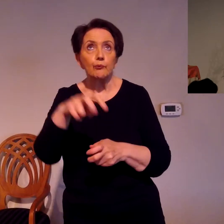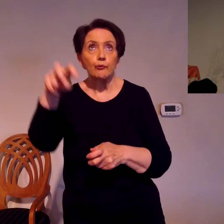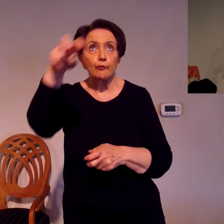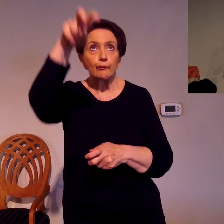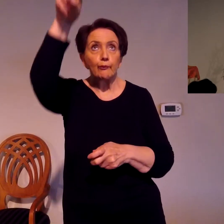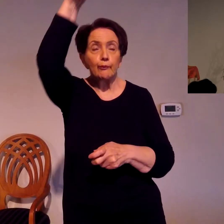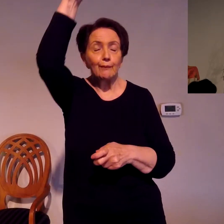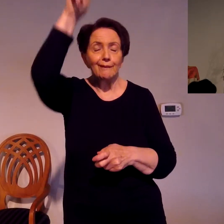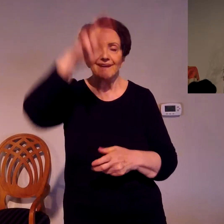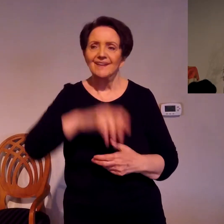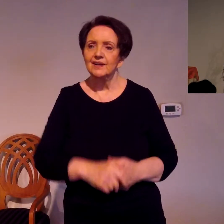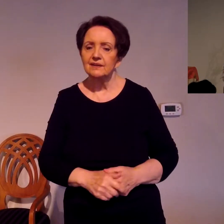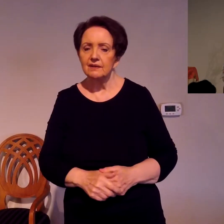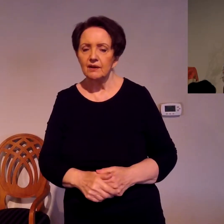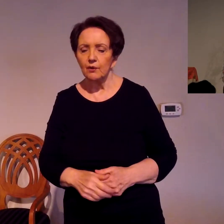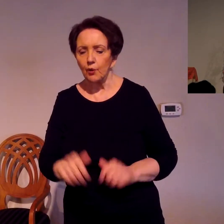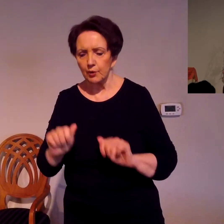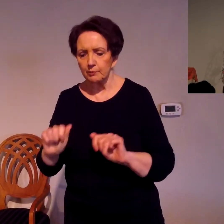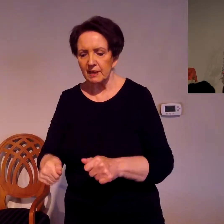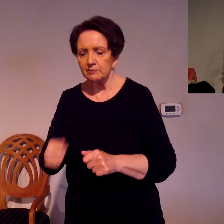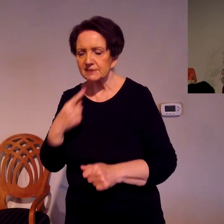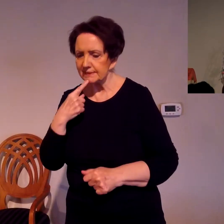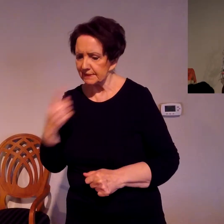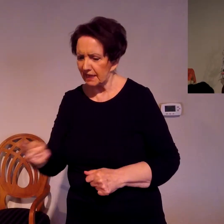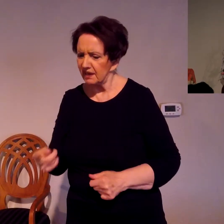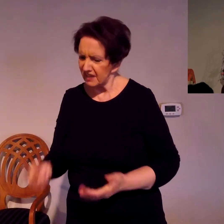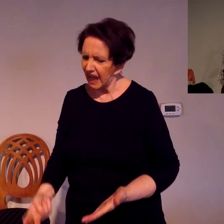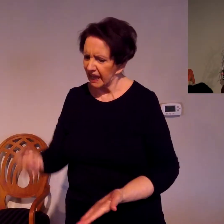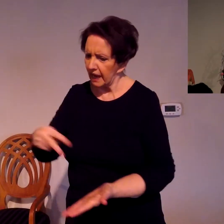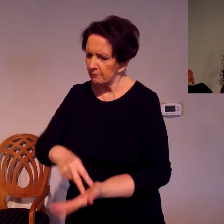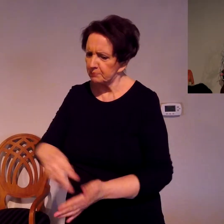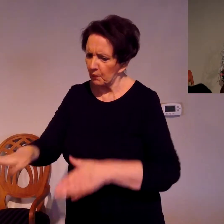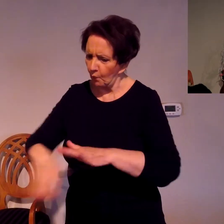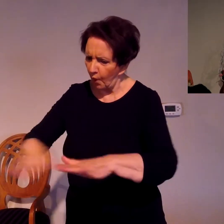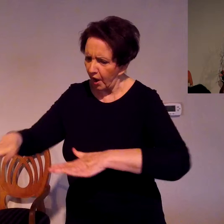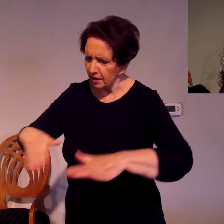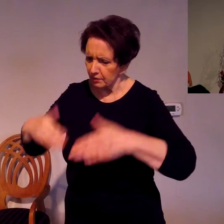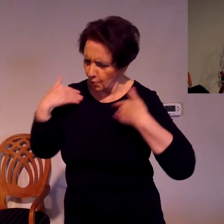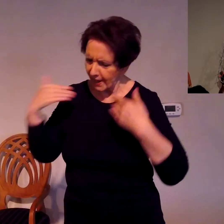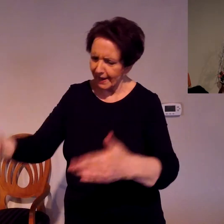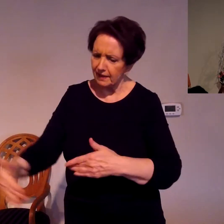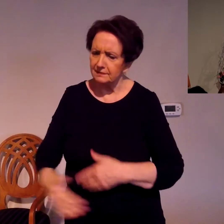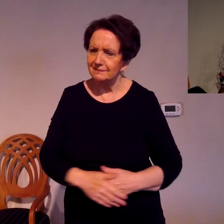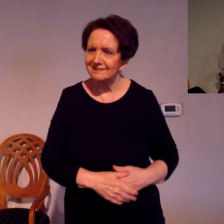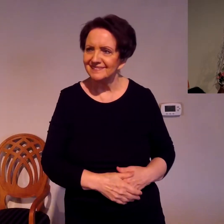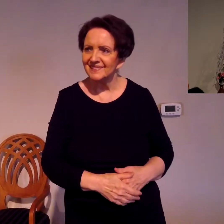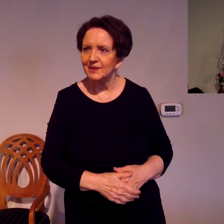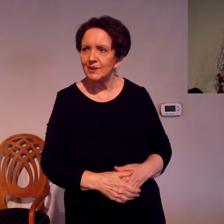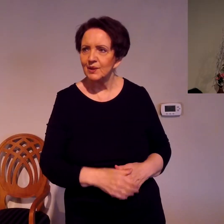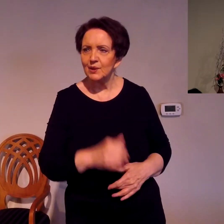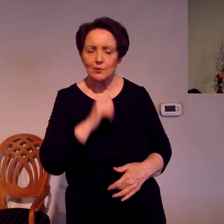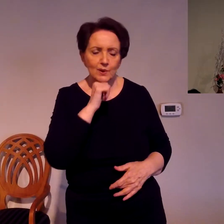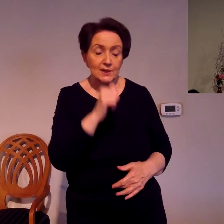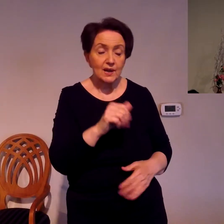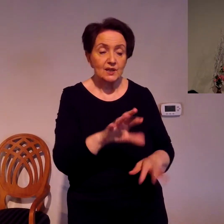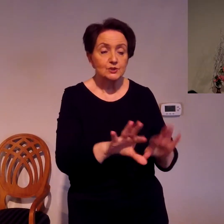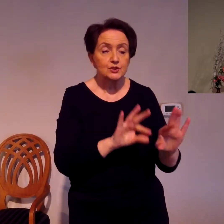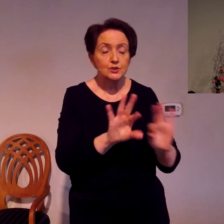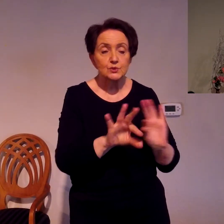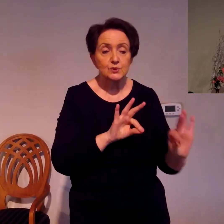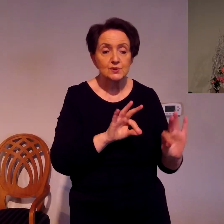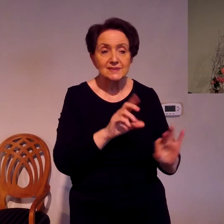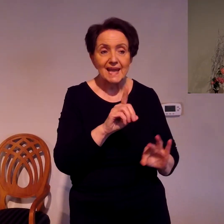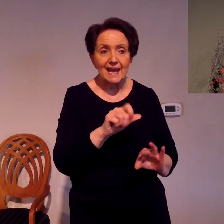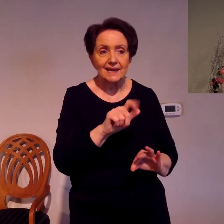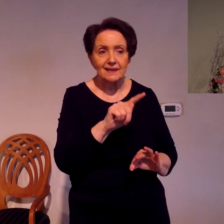get up off your bed and walk. Because you will not select data for the physical universe. You will